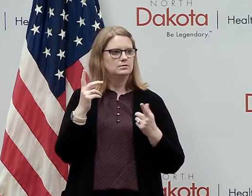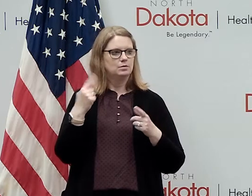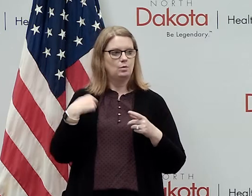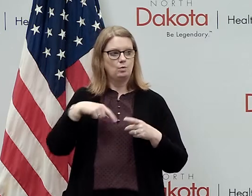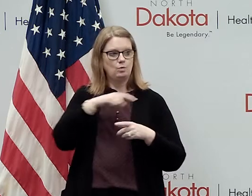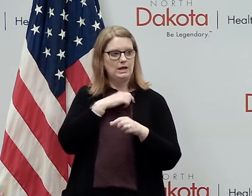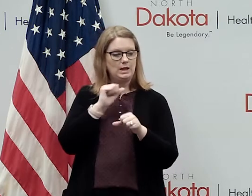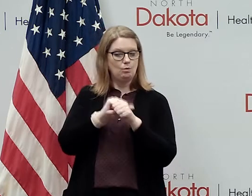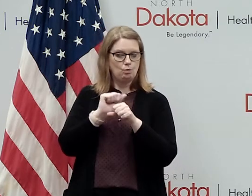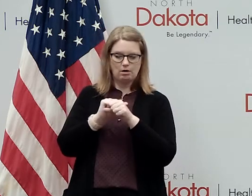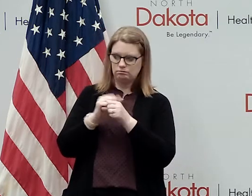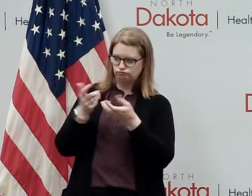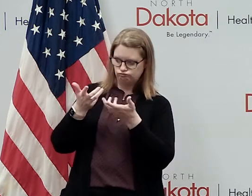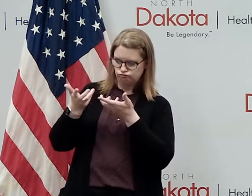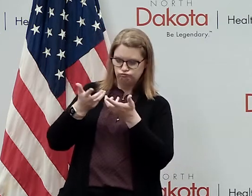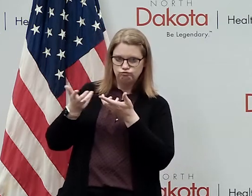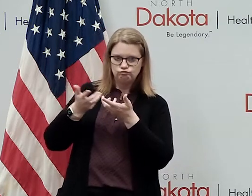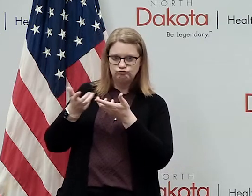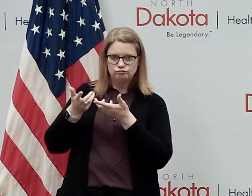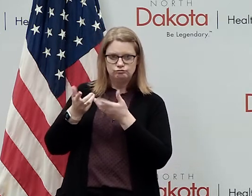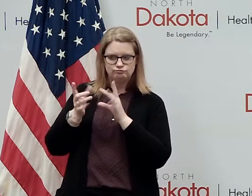the